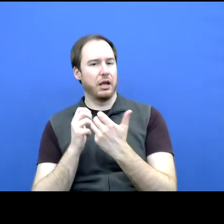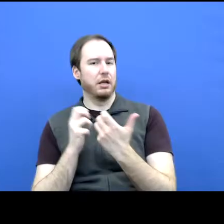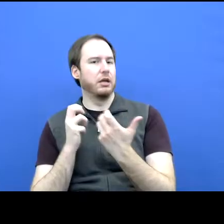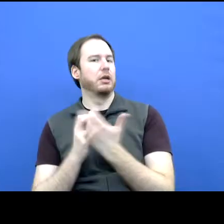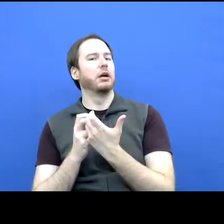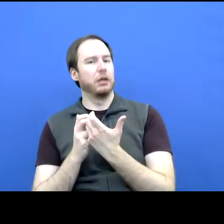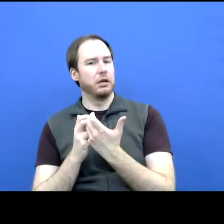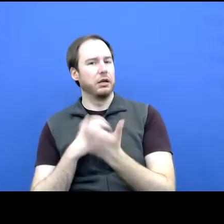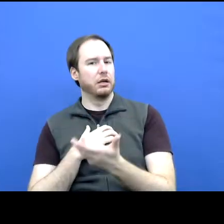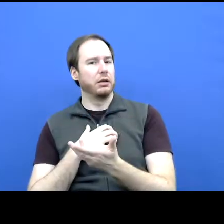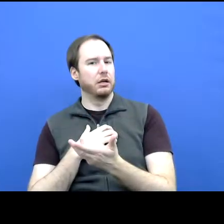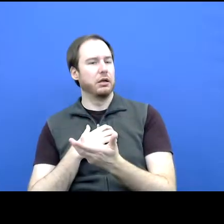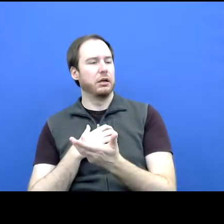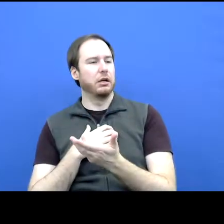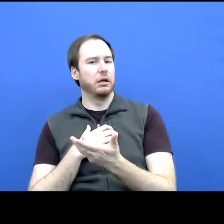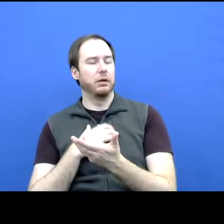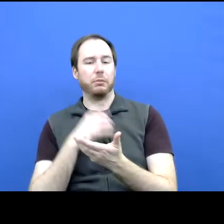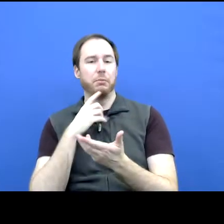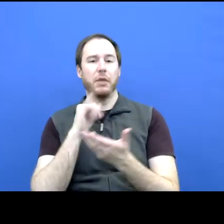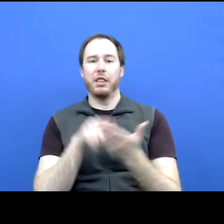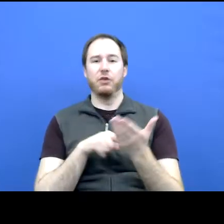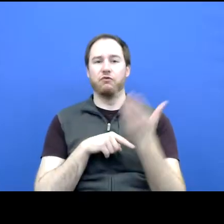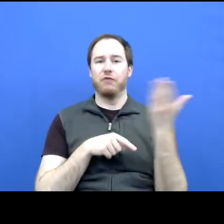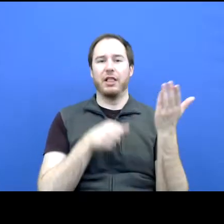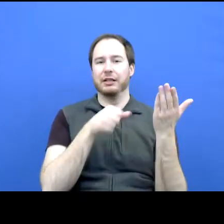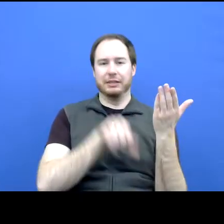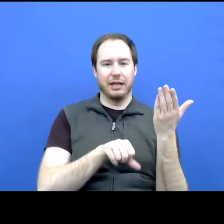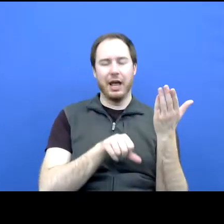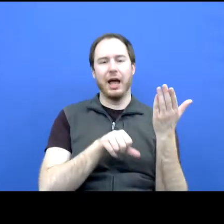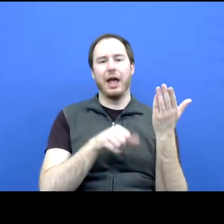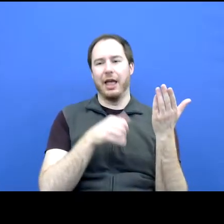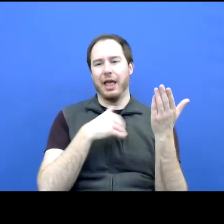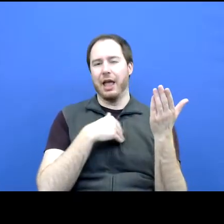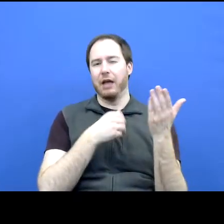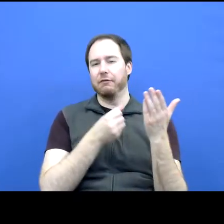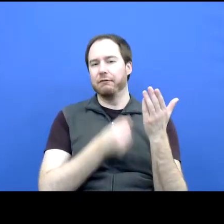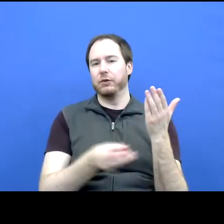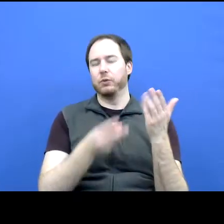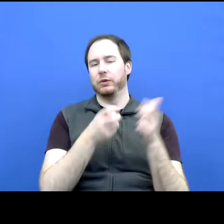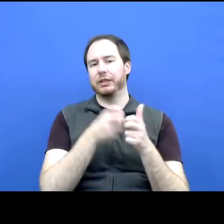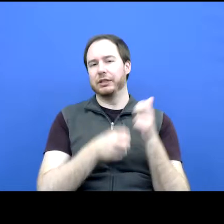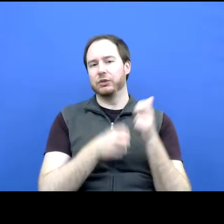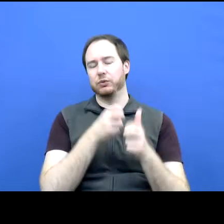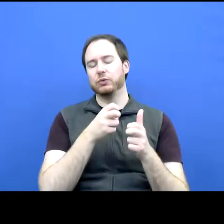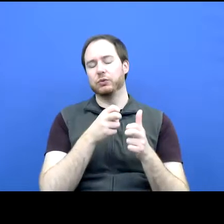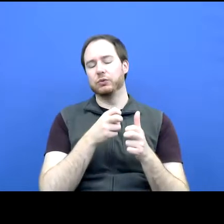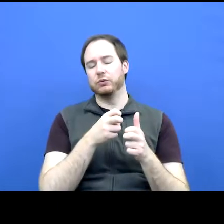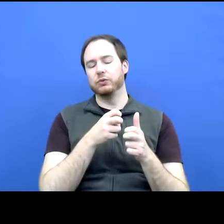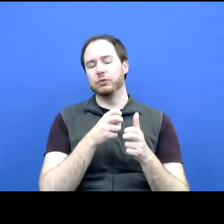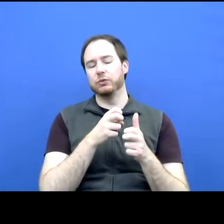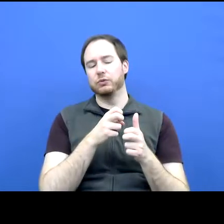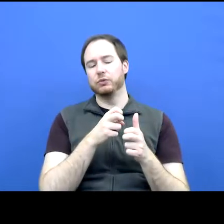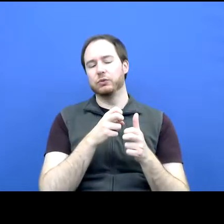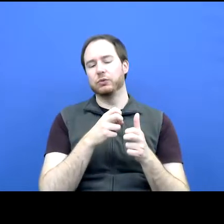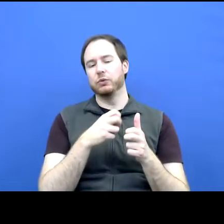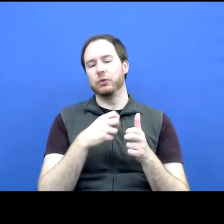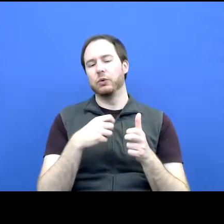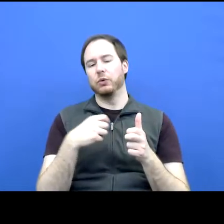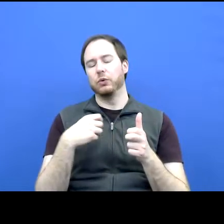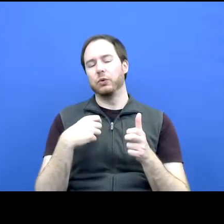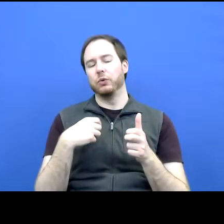The denial resolution raises the issues that we have